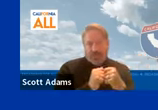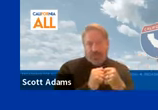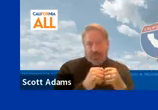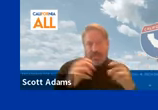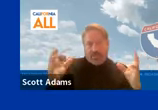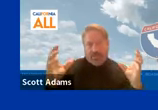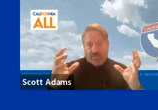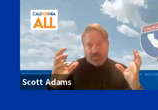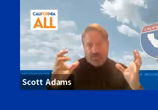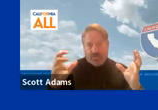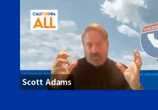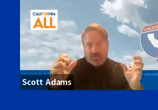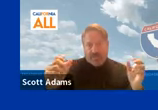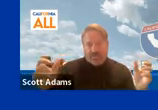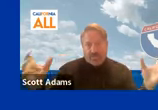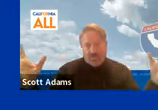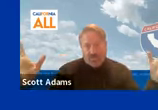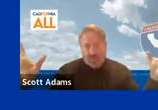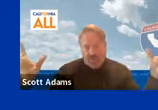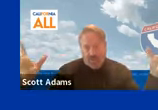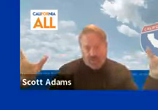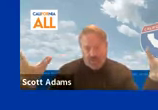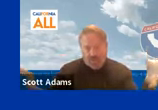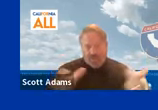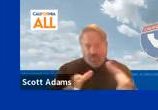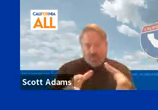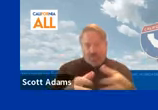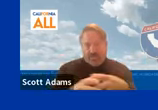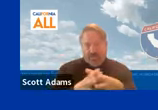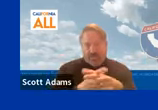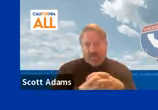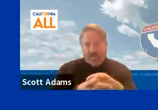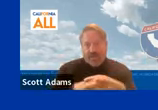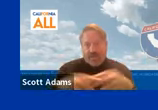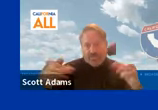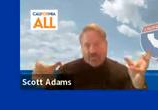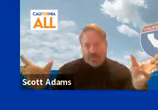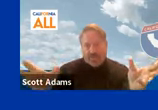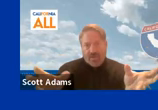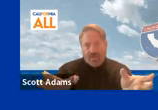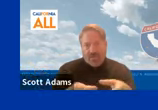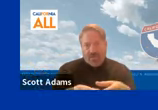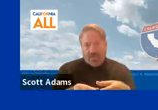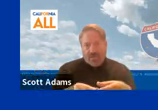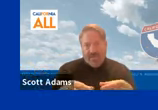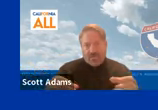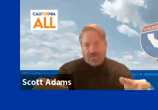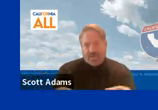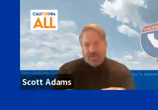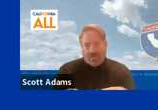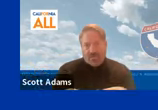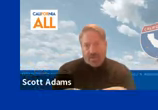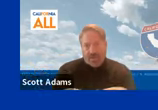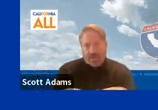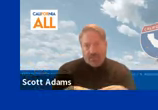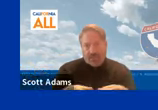do with the state digital equity plan is call all of the work together, identify all of the gaps and